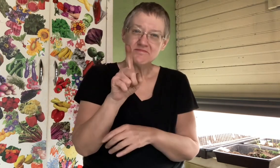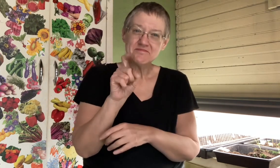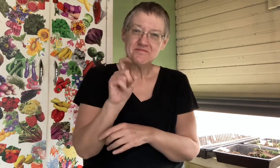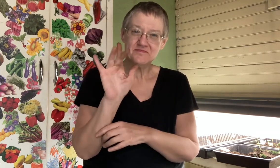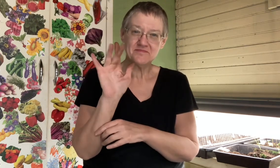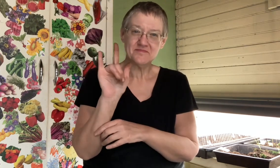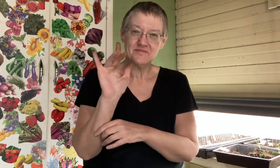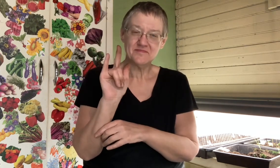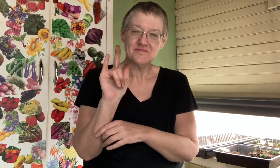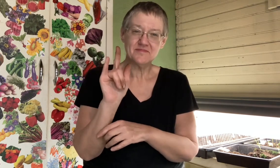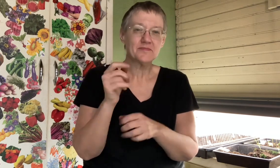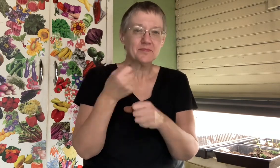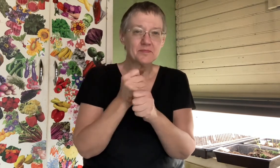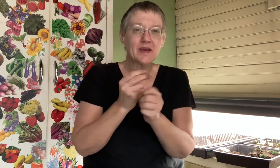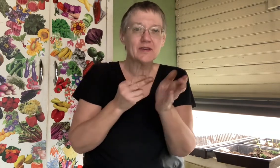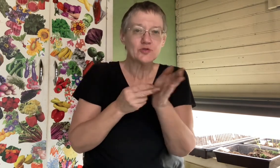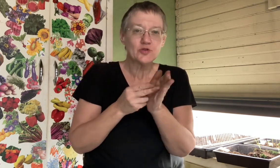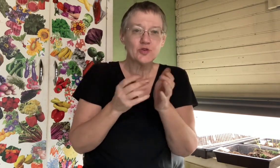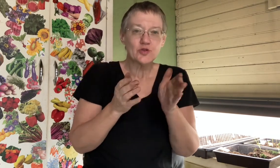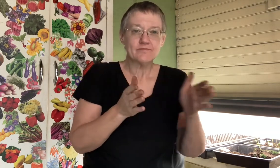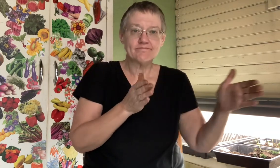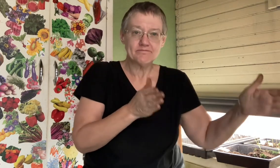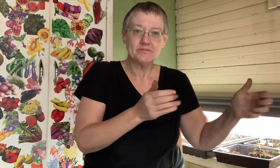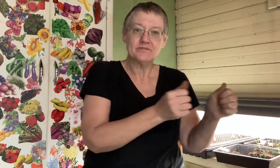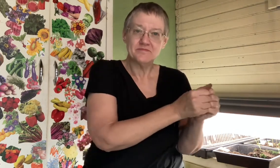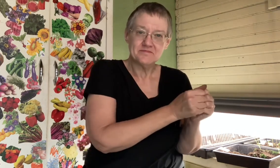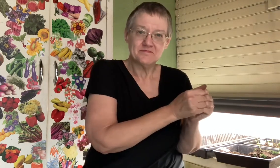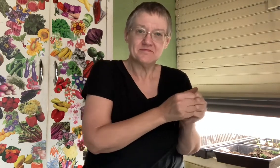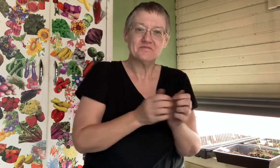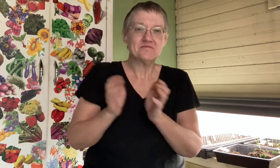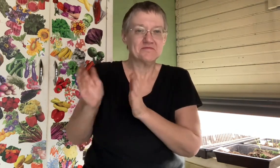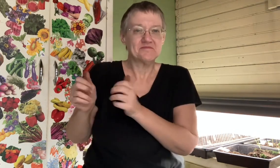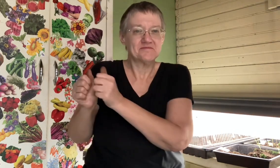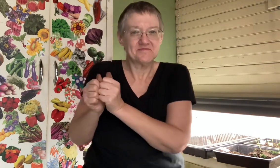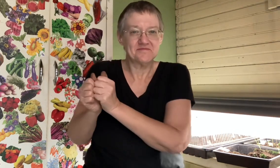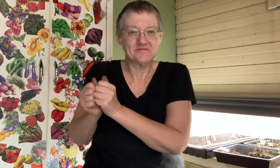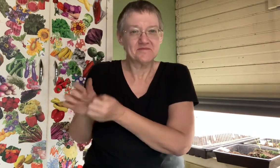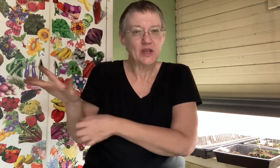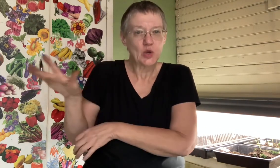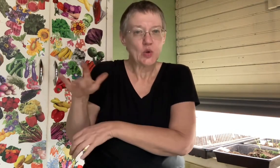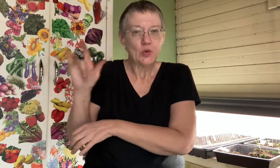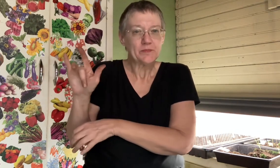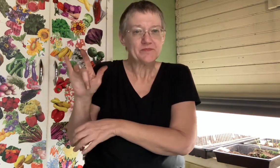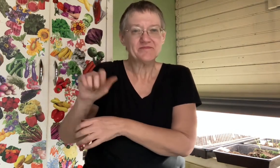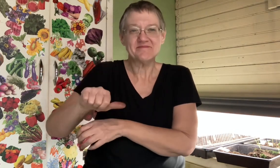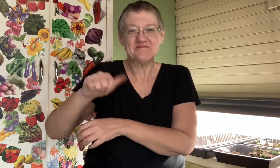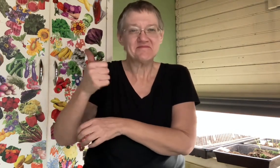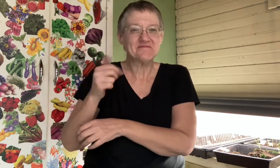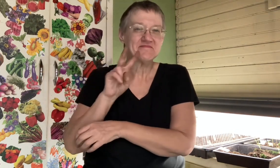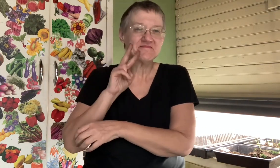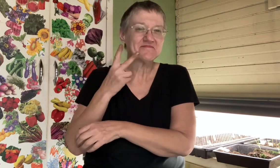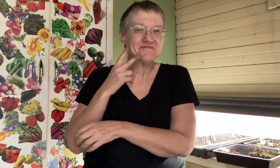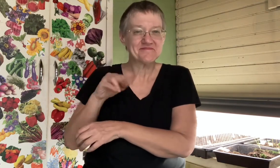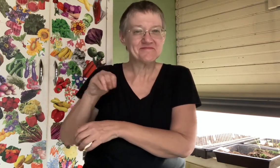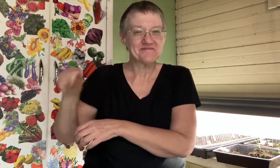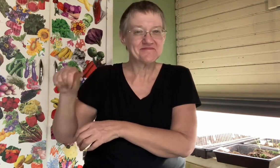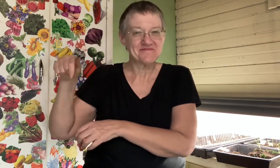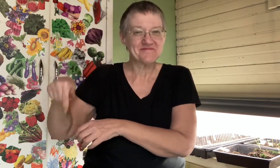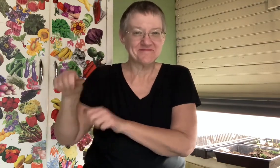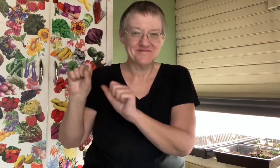the Walla Walla are going to take double the time at 125 days. So I want to make sure I plant them together so that when the